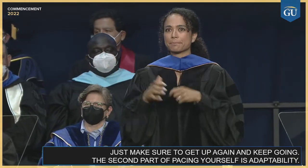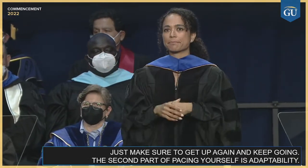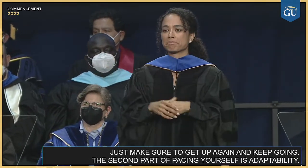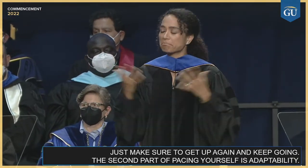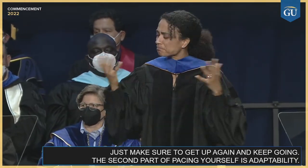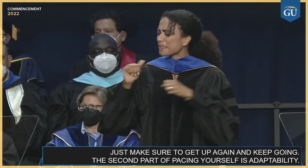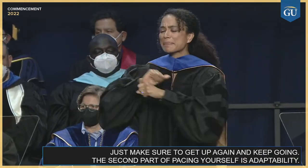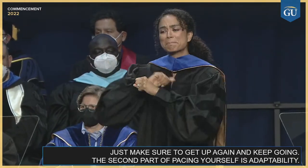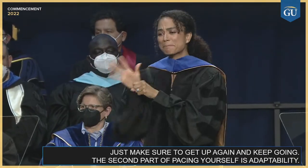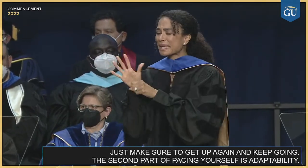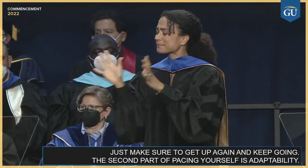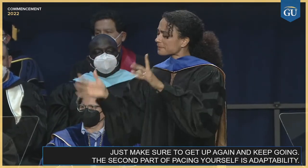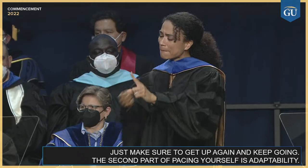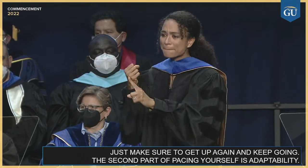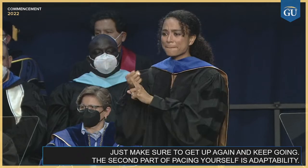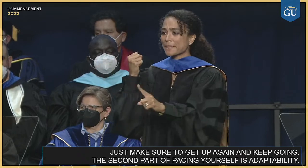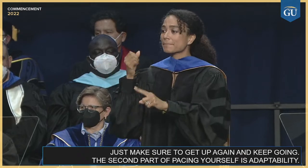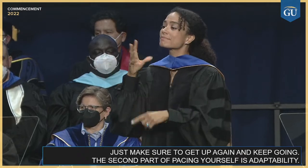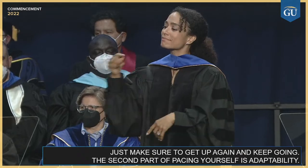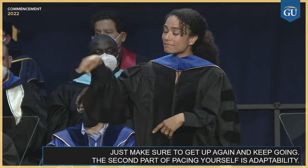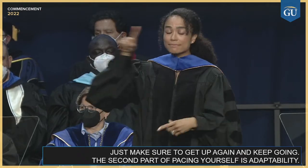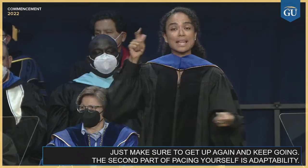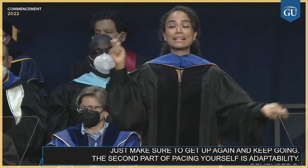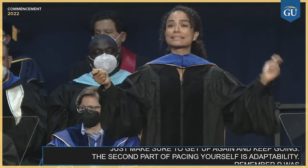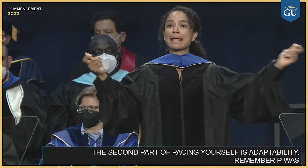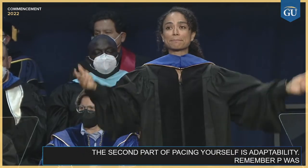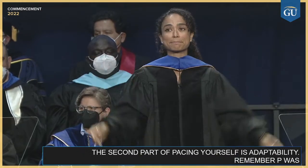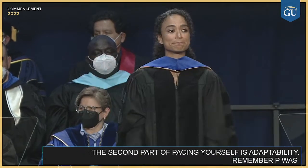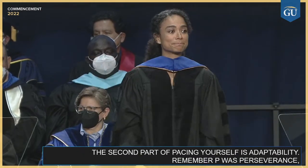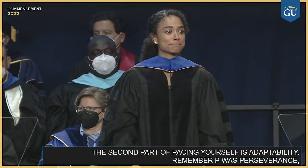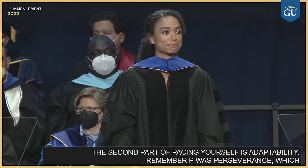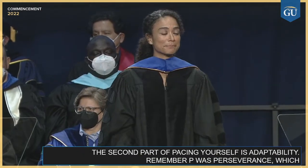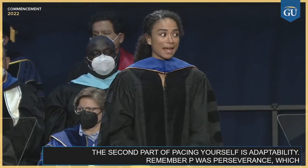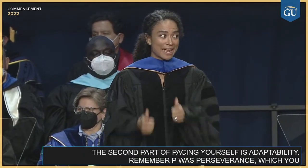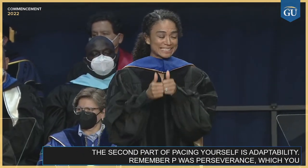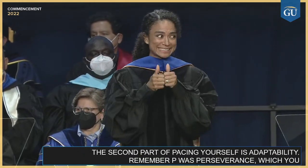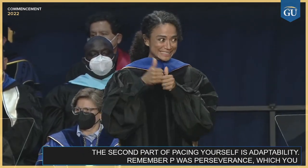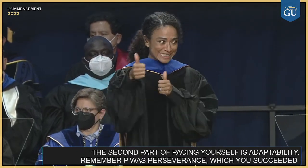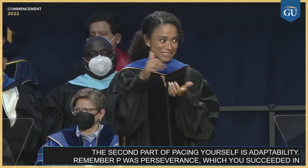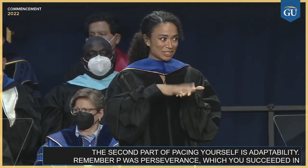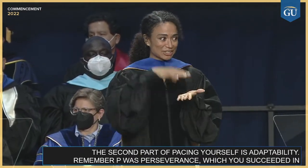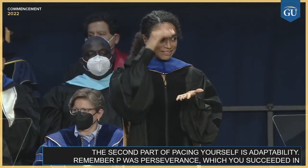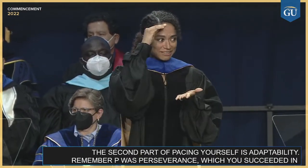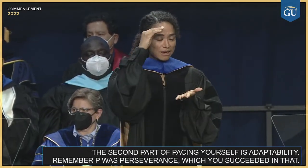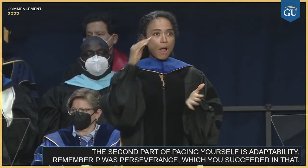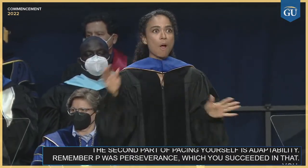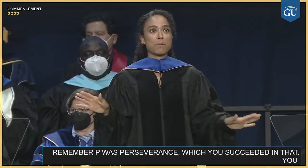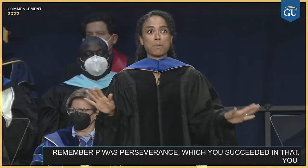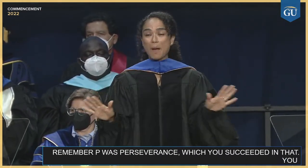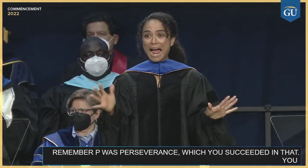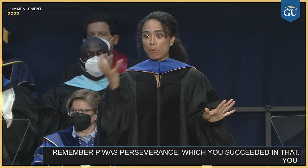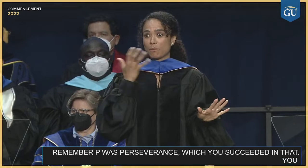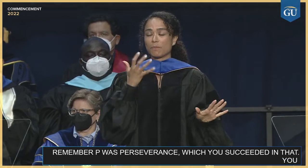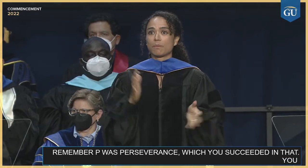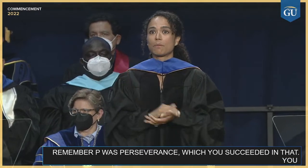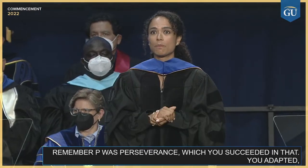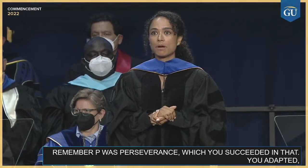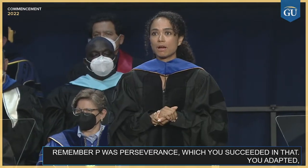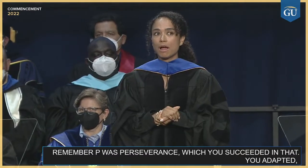which you succeeded in that. You adapted, and that's what the A stands for. The pandemic hit and you all